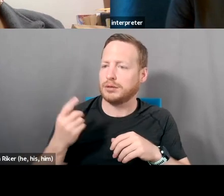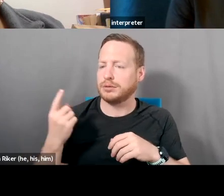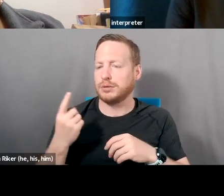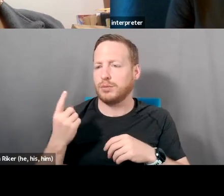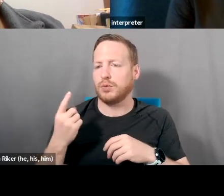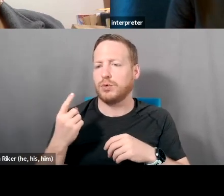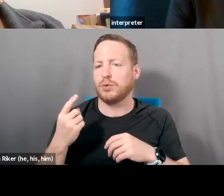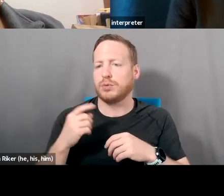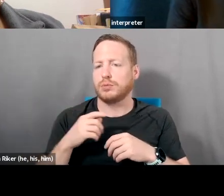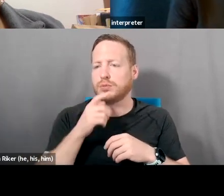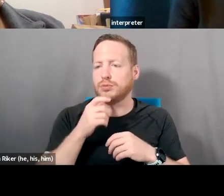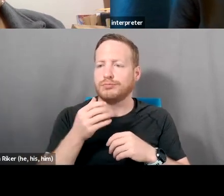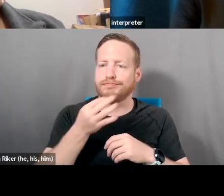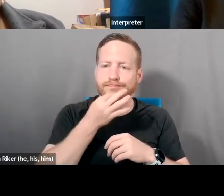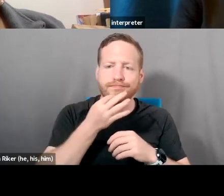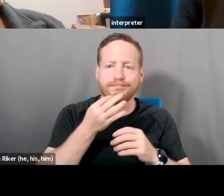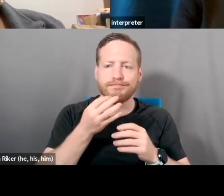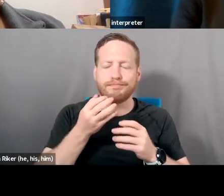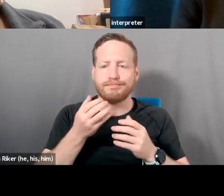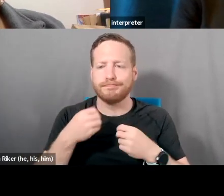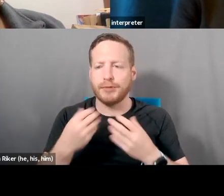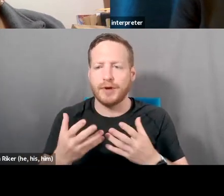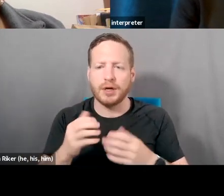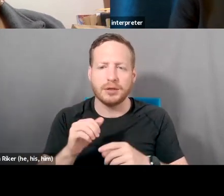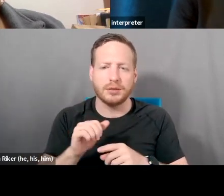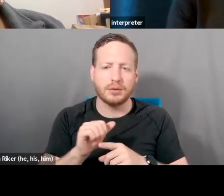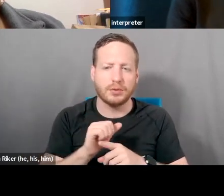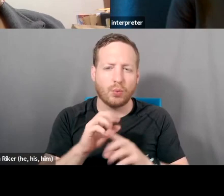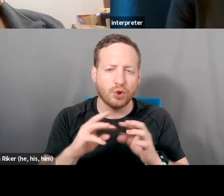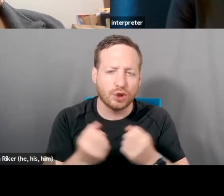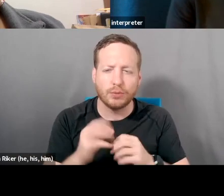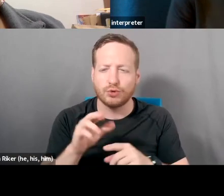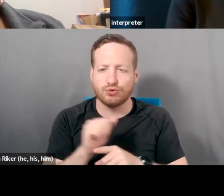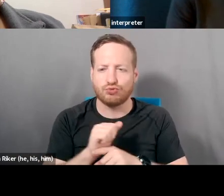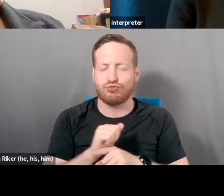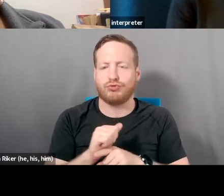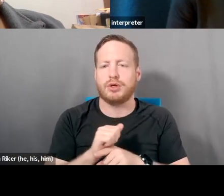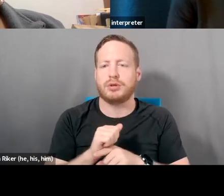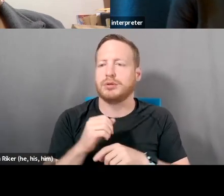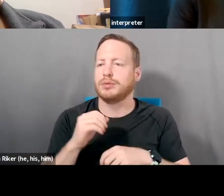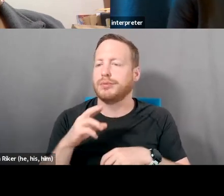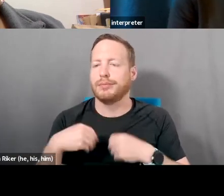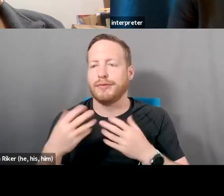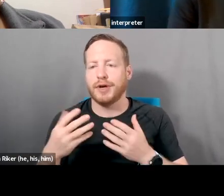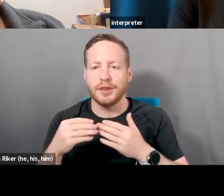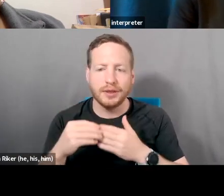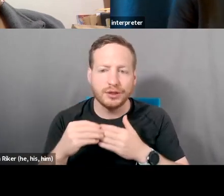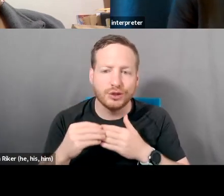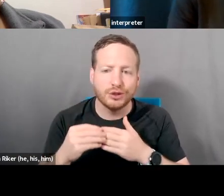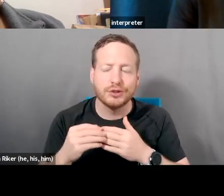talk to diversity inclusion. We could invite someone who is an expert in providing workshops